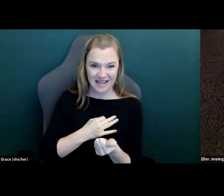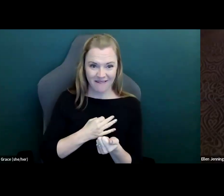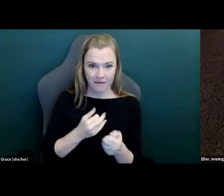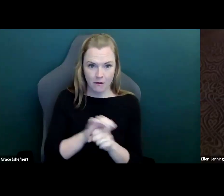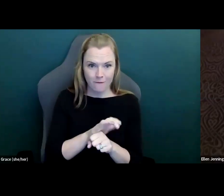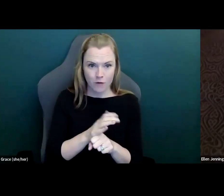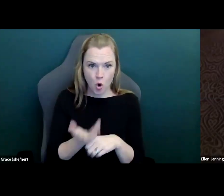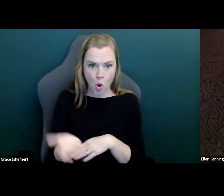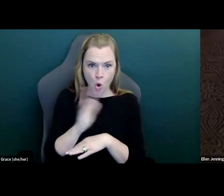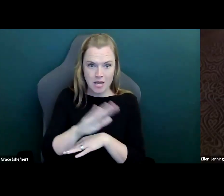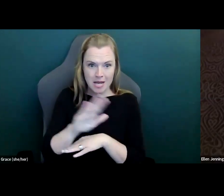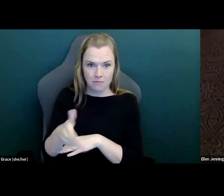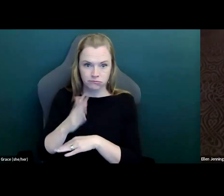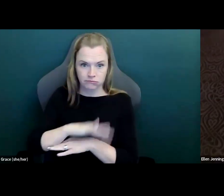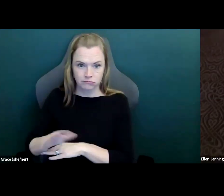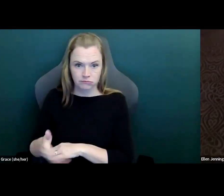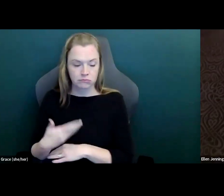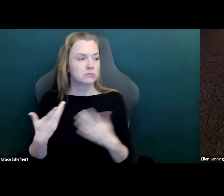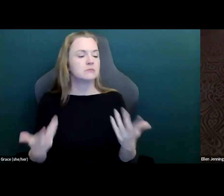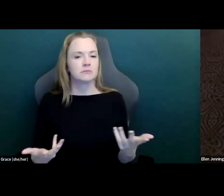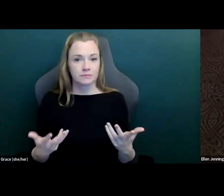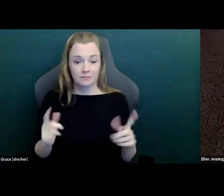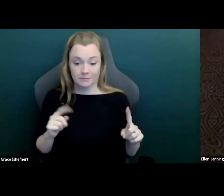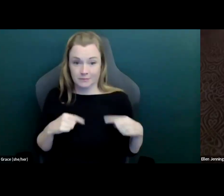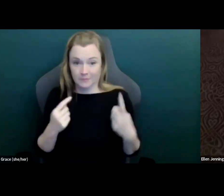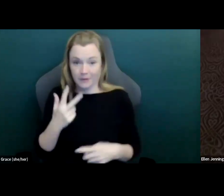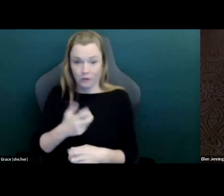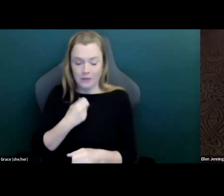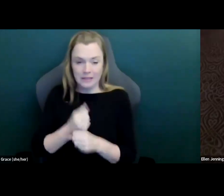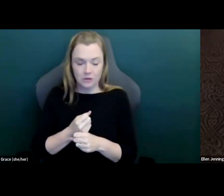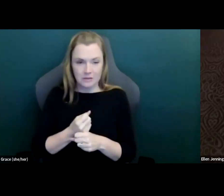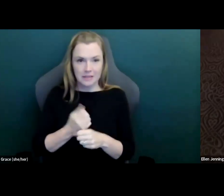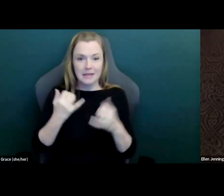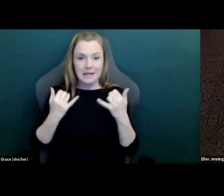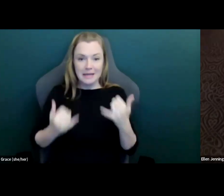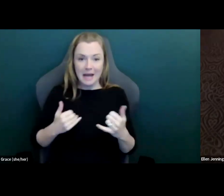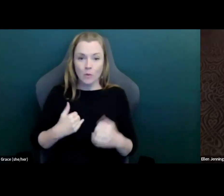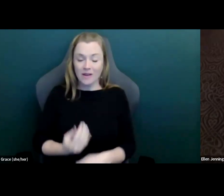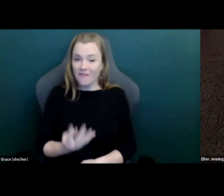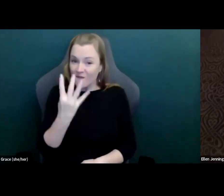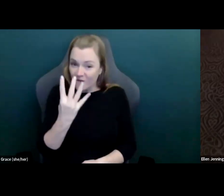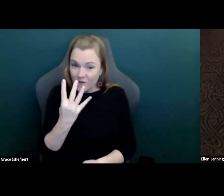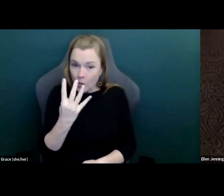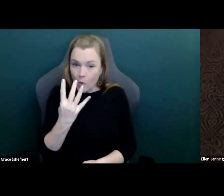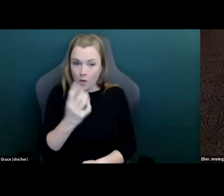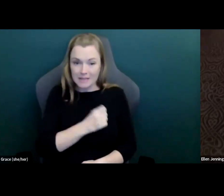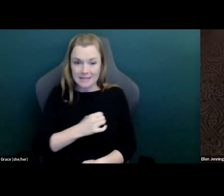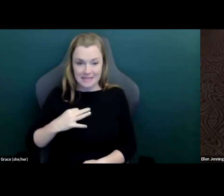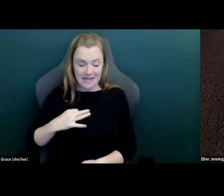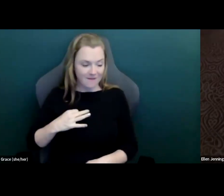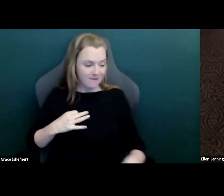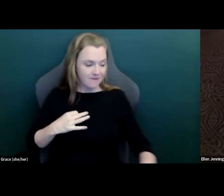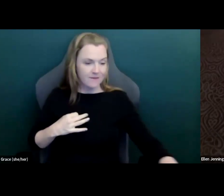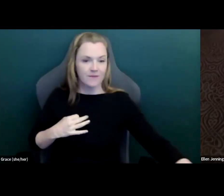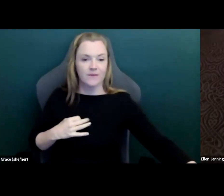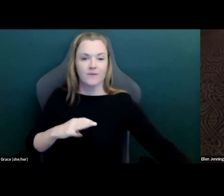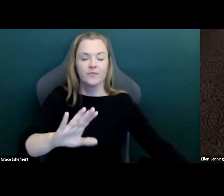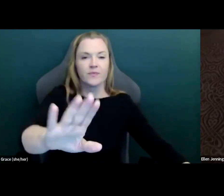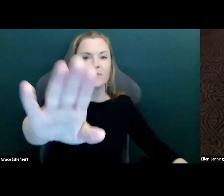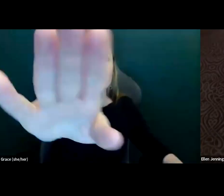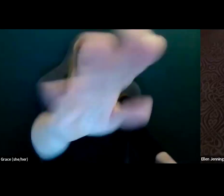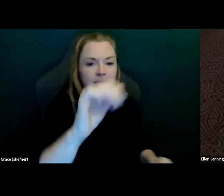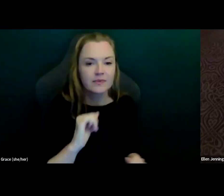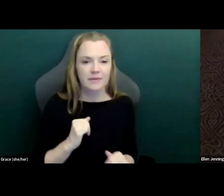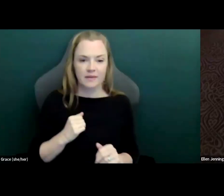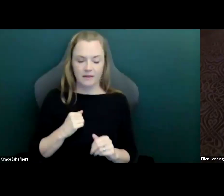And over the past 3 years, we've expanded to 4 regular support staff covering his hours, plus 1